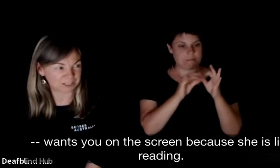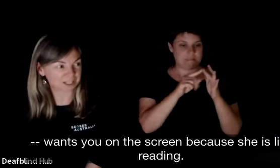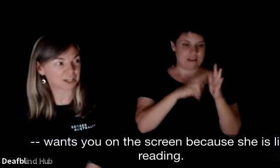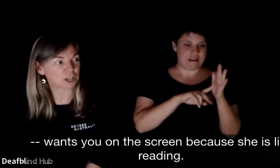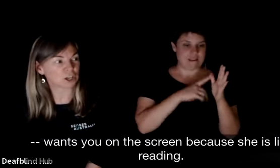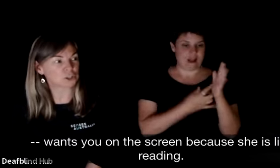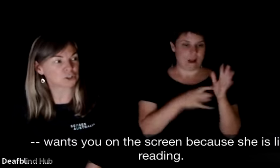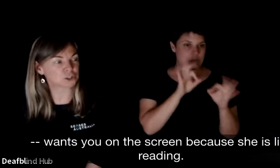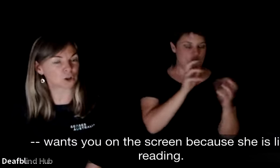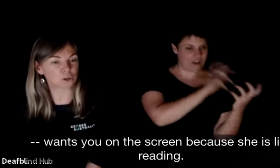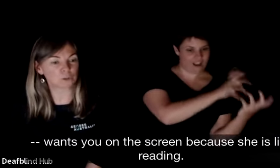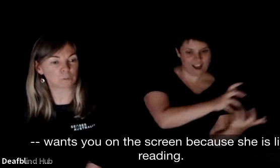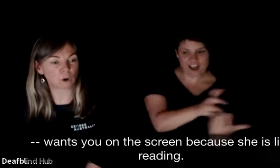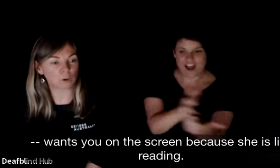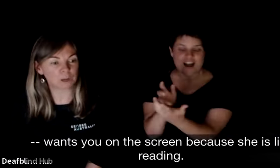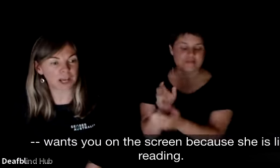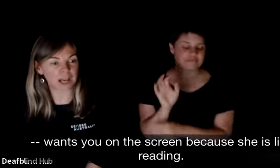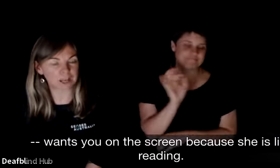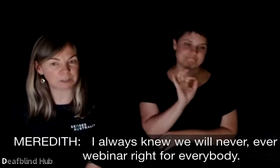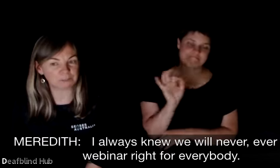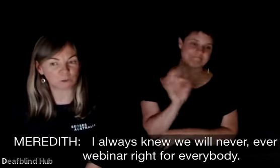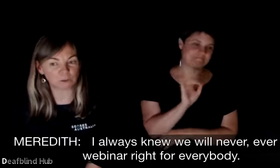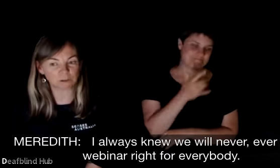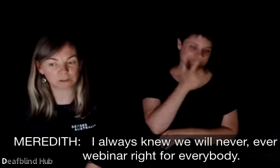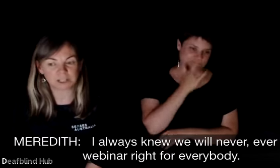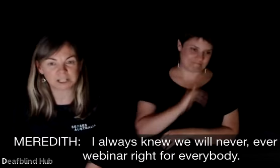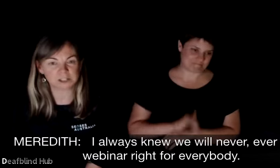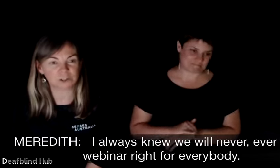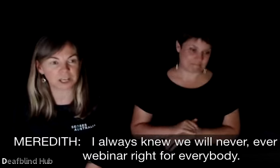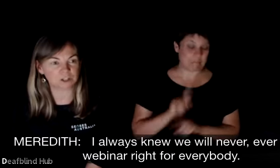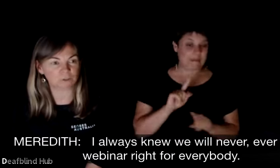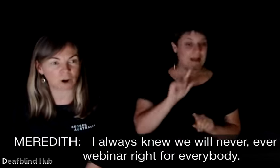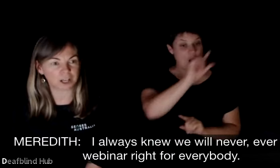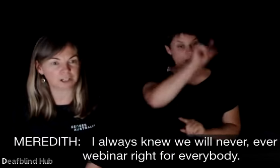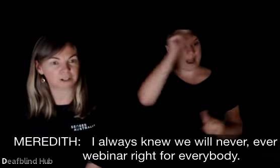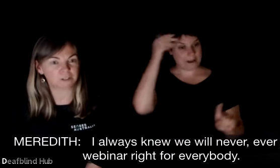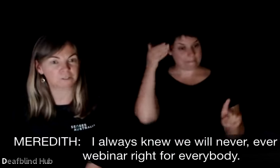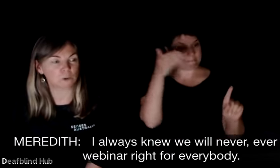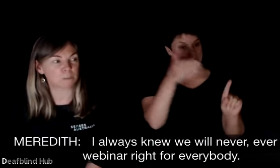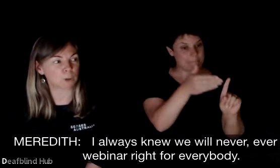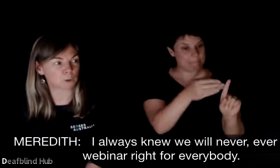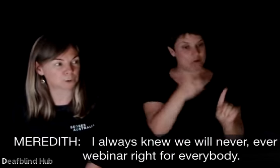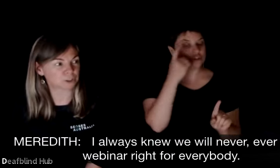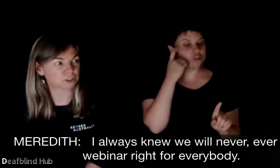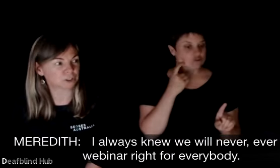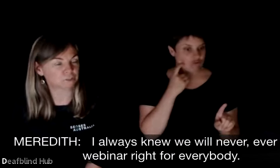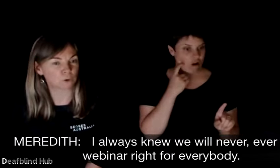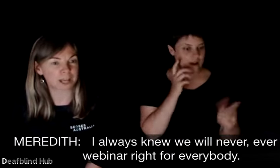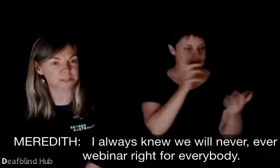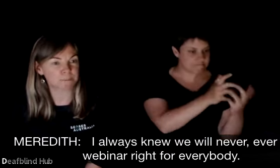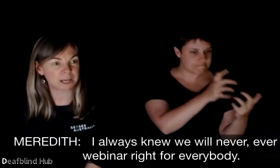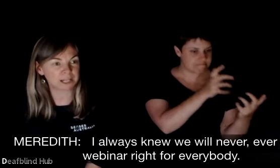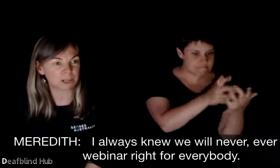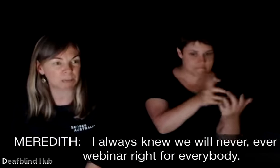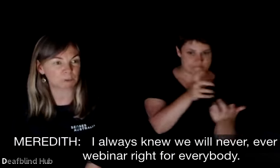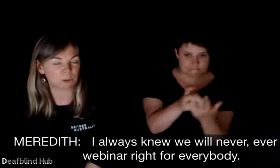everybody. So what we are aiming for is to get it right for the most, for